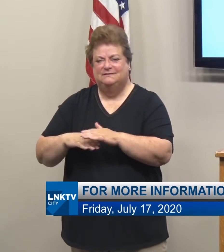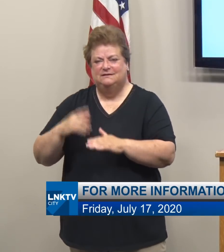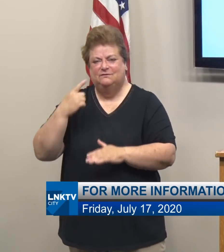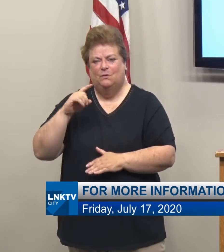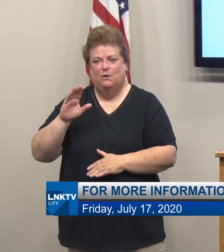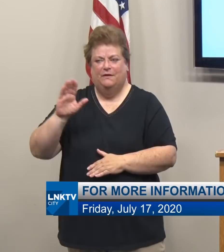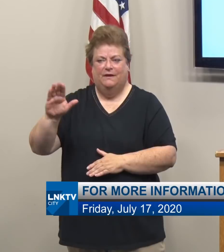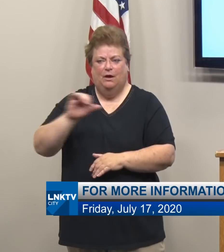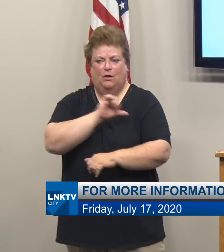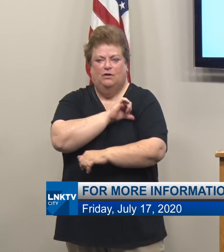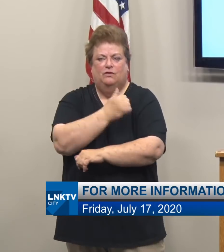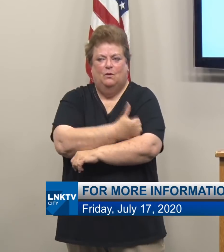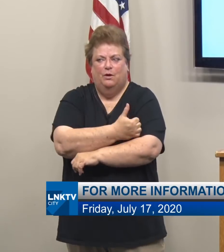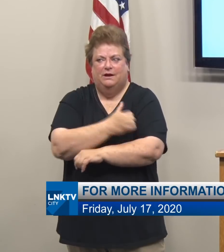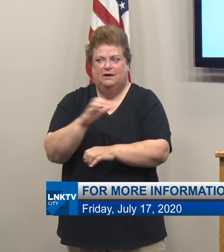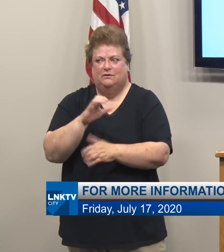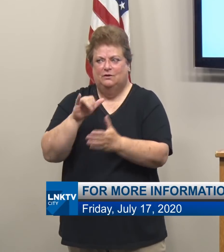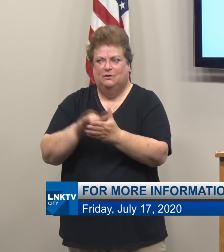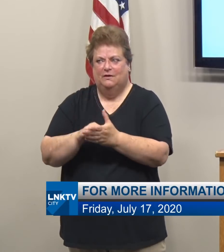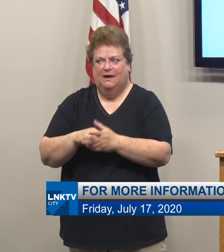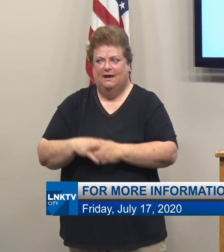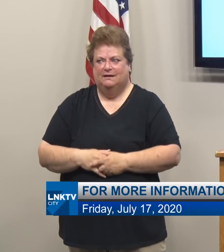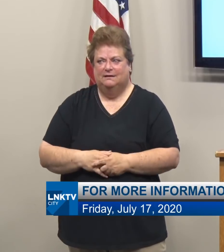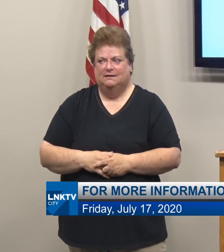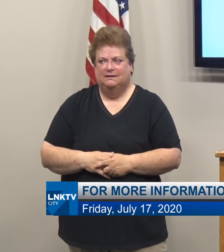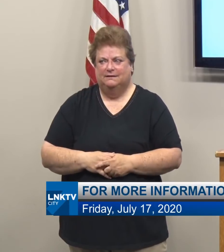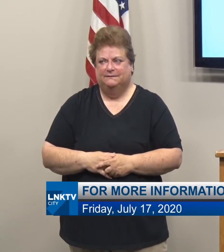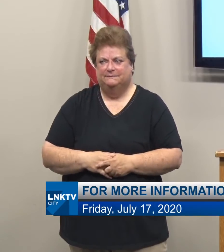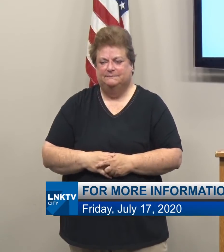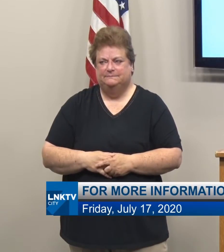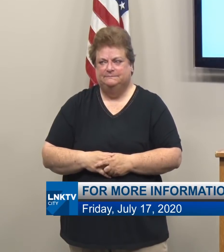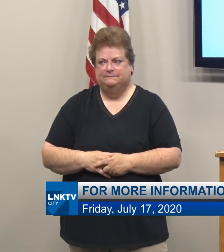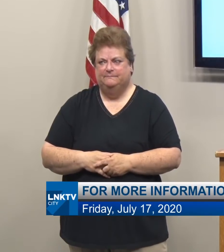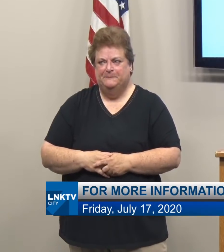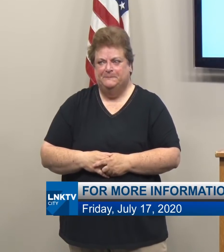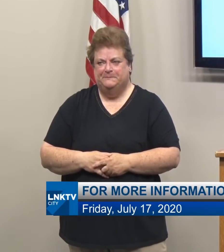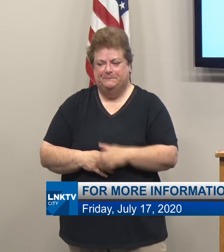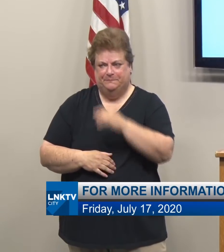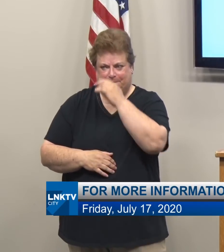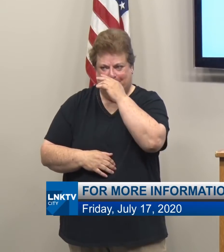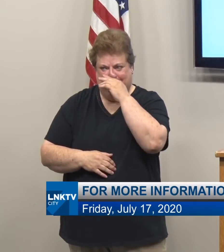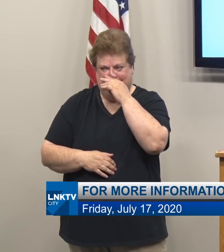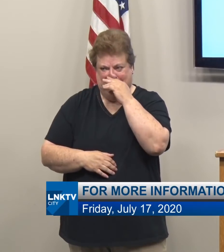this? We'll bring Jeff Kirkpatrick back up.